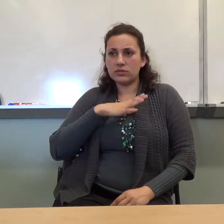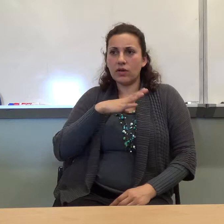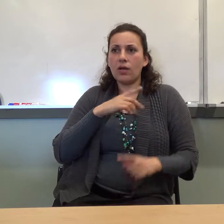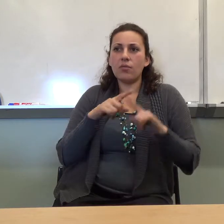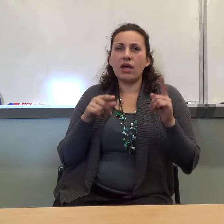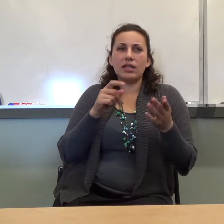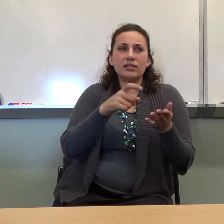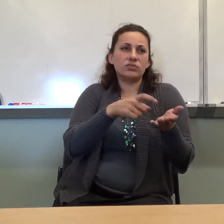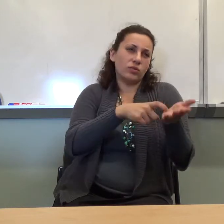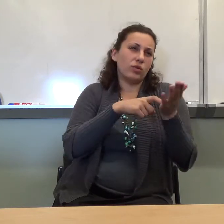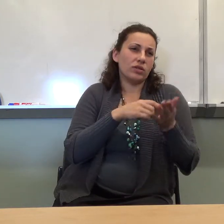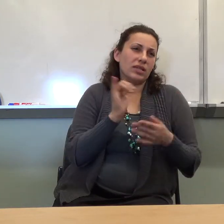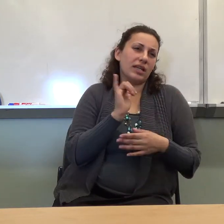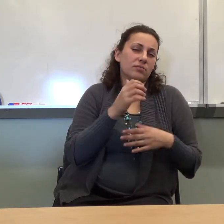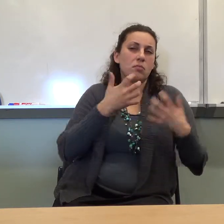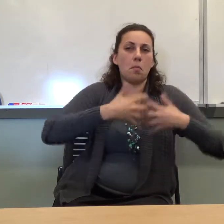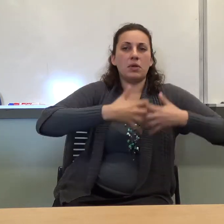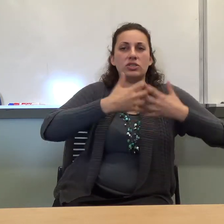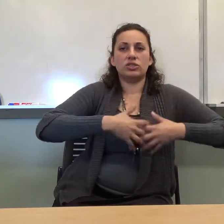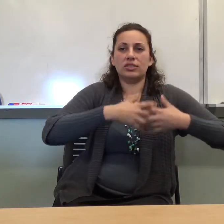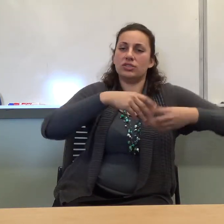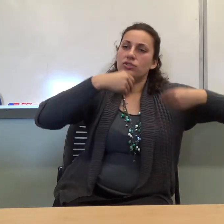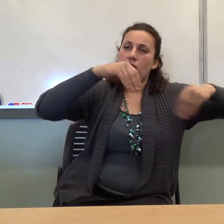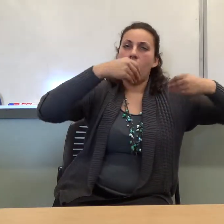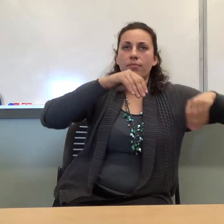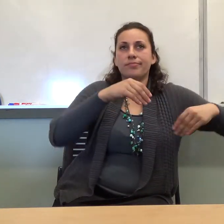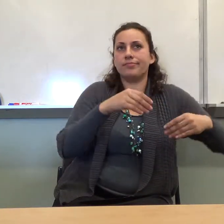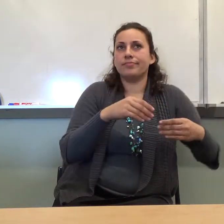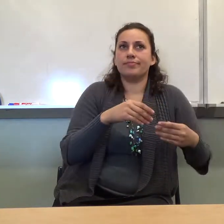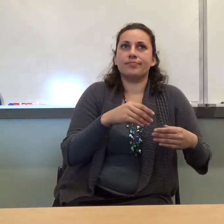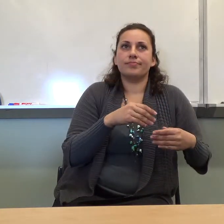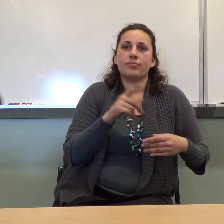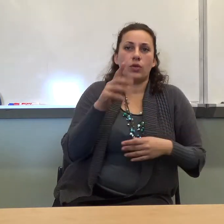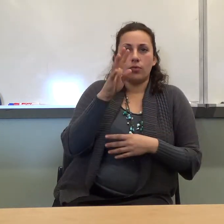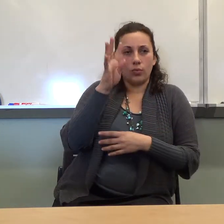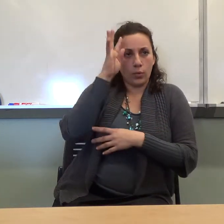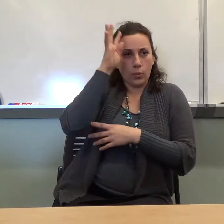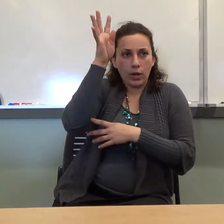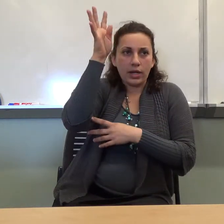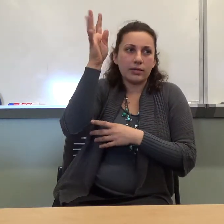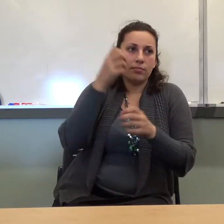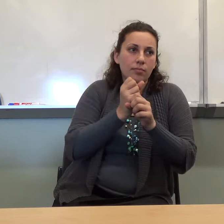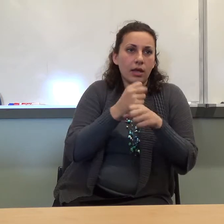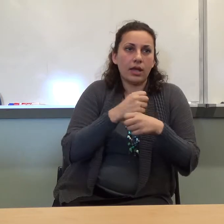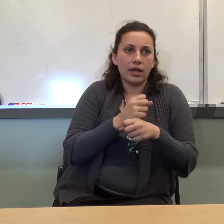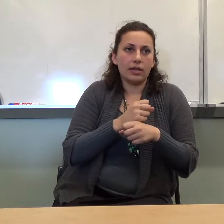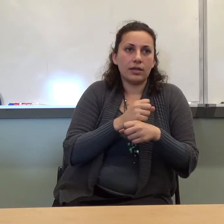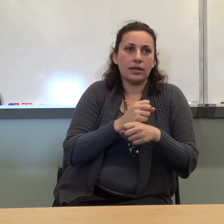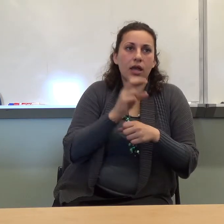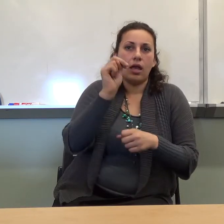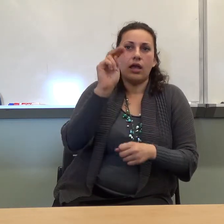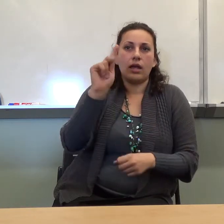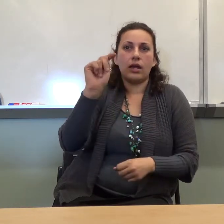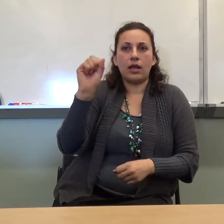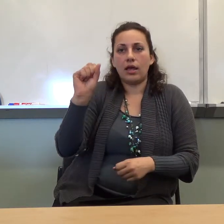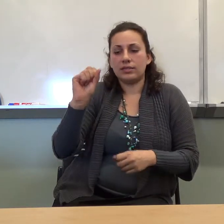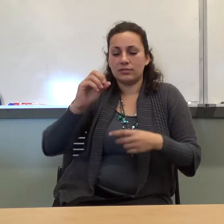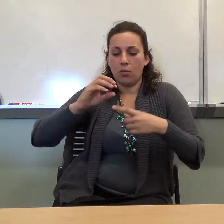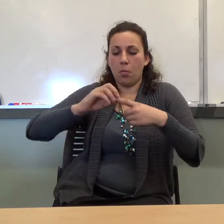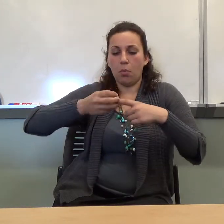doing a machine shop kind of thing where you're you know, creating these nuts and bolts to within a few millimeters